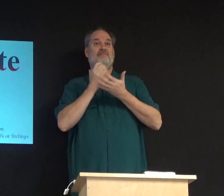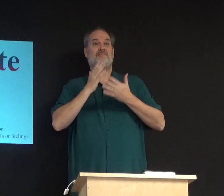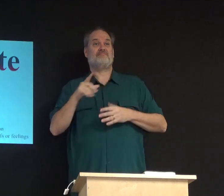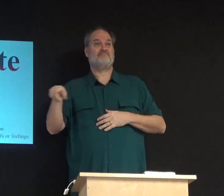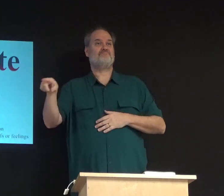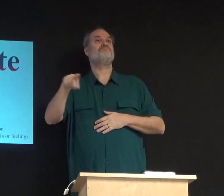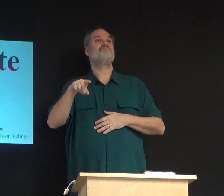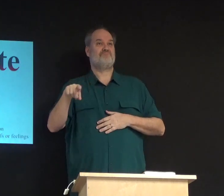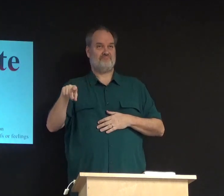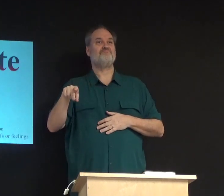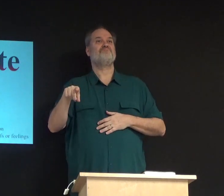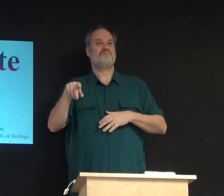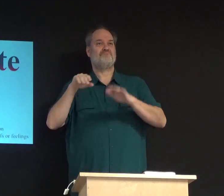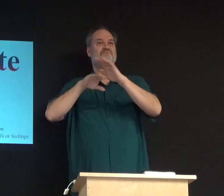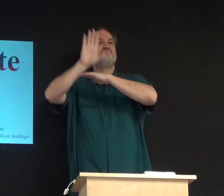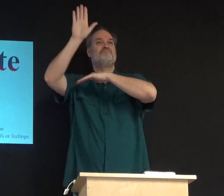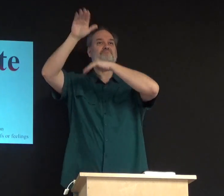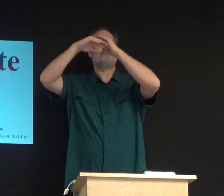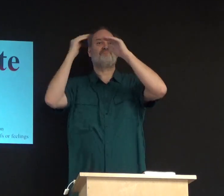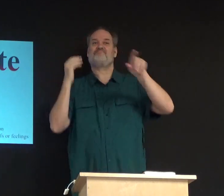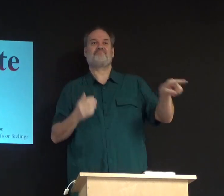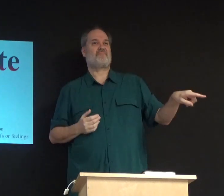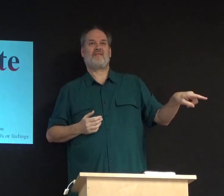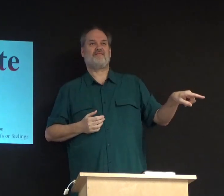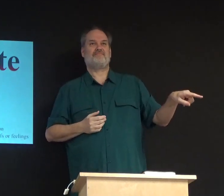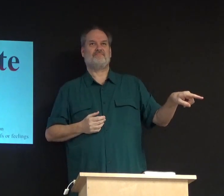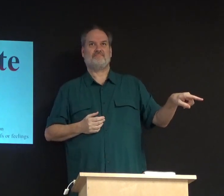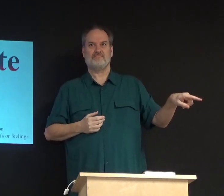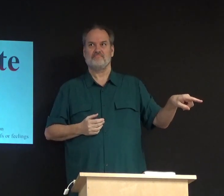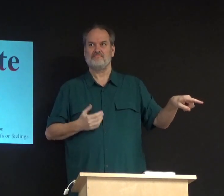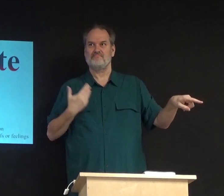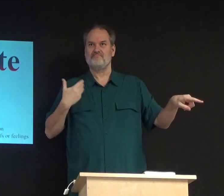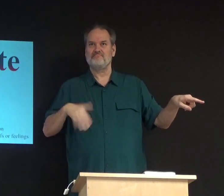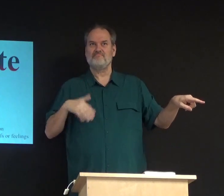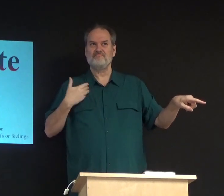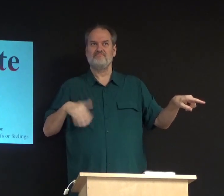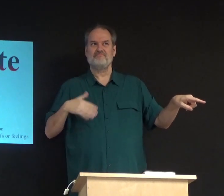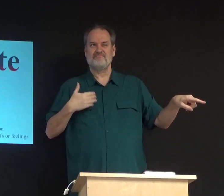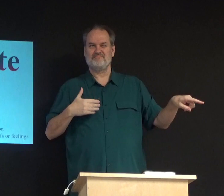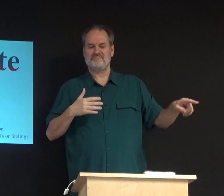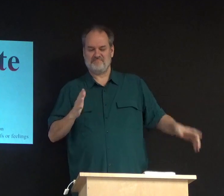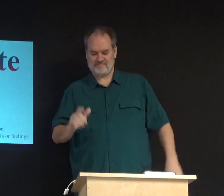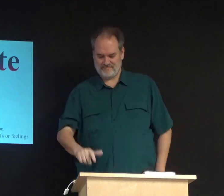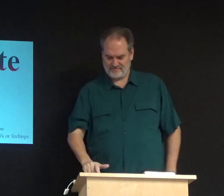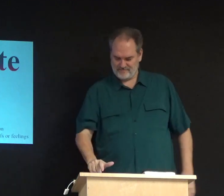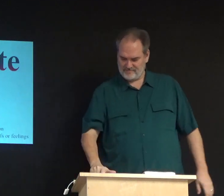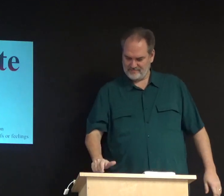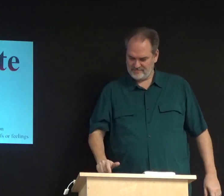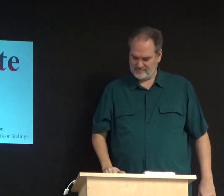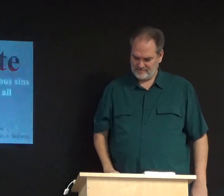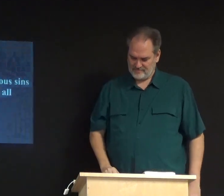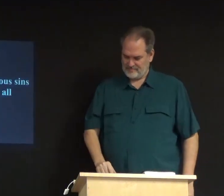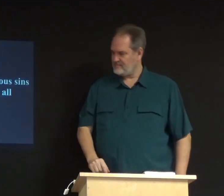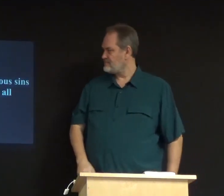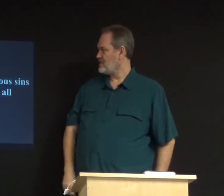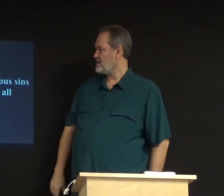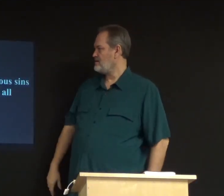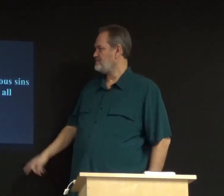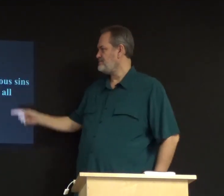And so in the first chapter, there are prostitutes and tax collectors. And Jesus said they are going to heaven before you, and